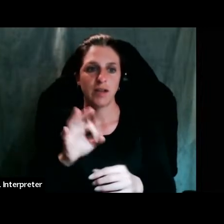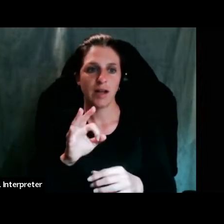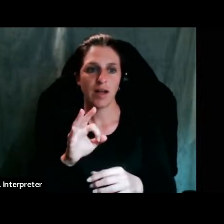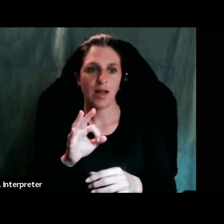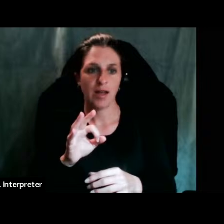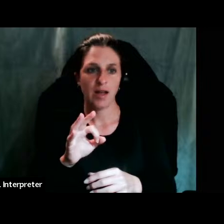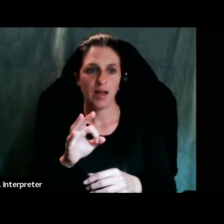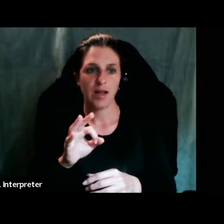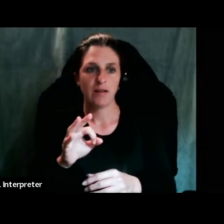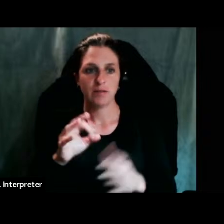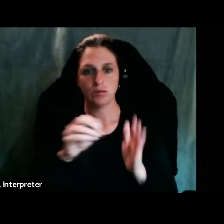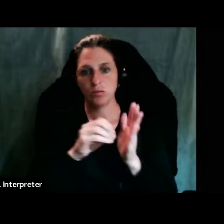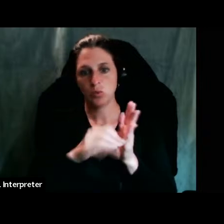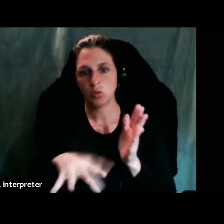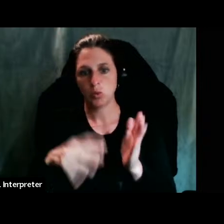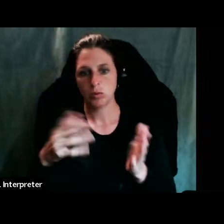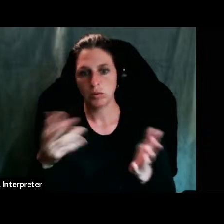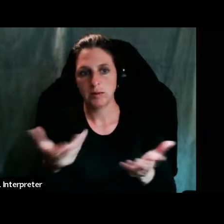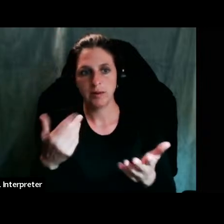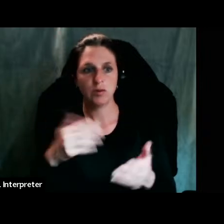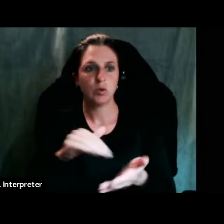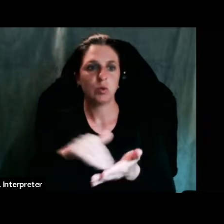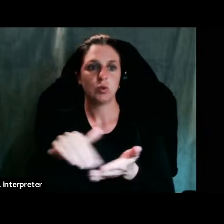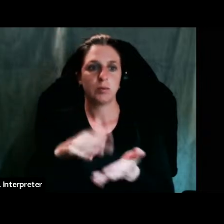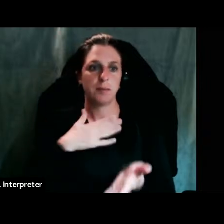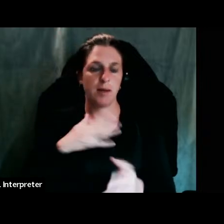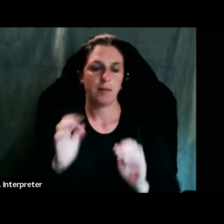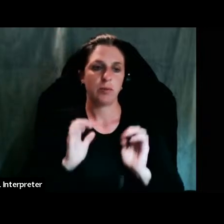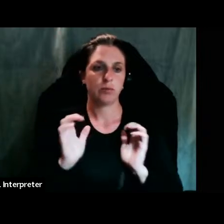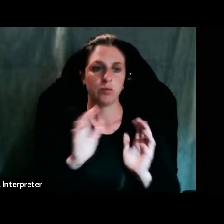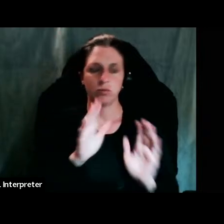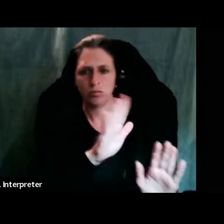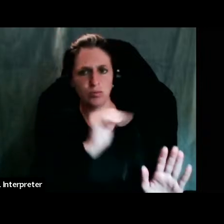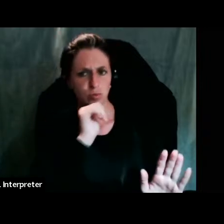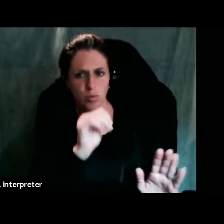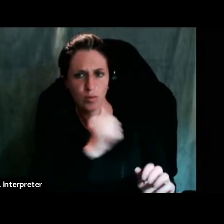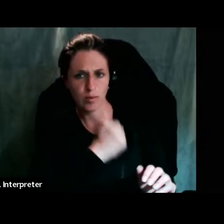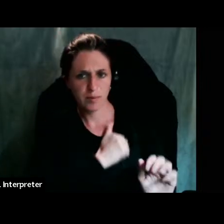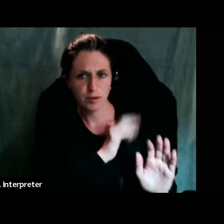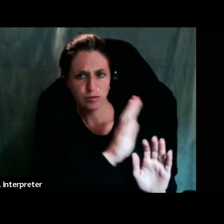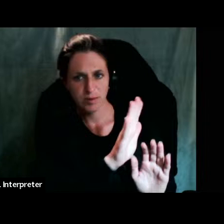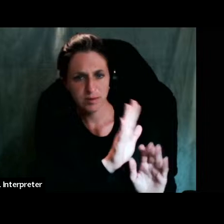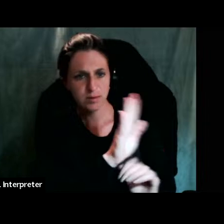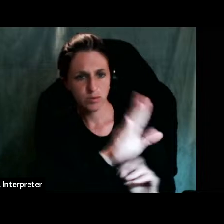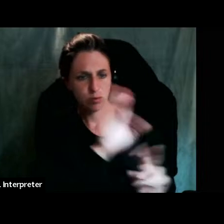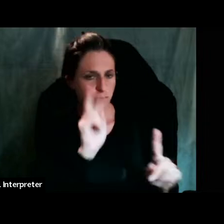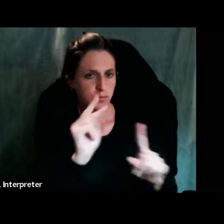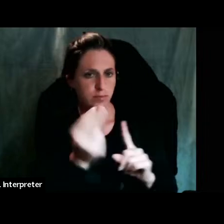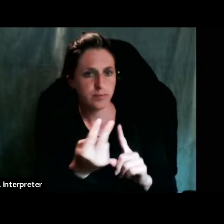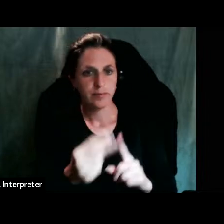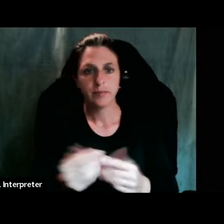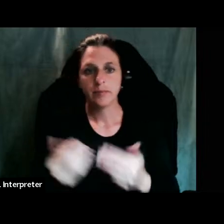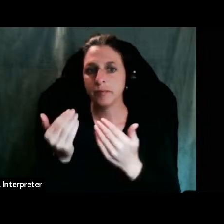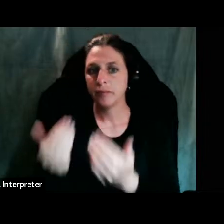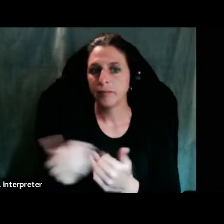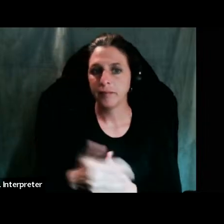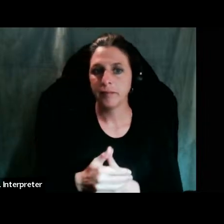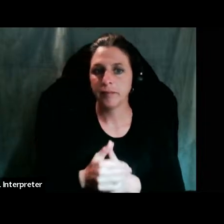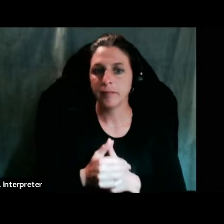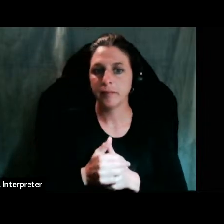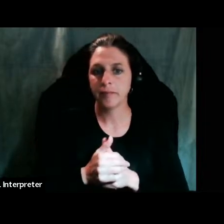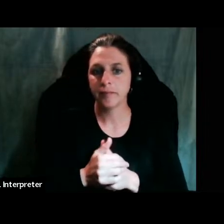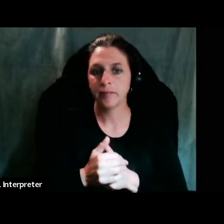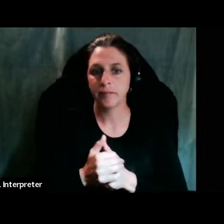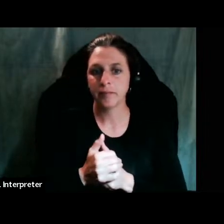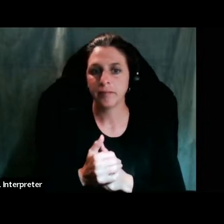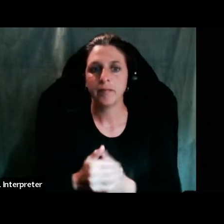emotion. I'm sorry. I mean, don't apologize. That's your perspective. Go ahead. I